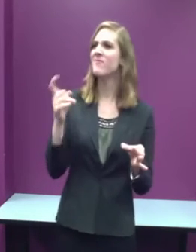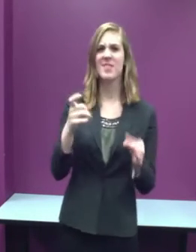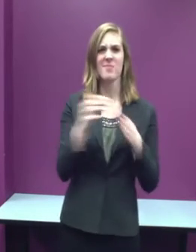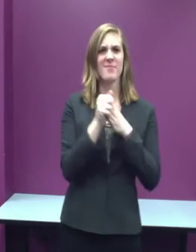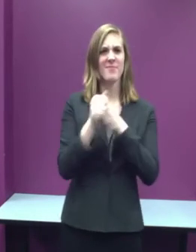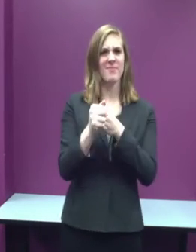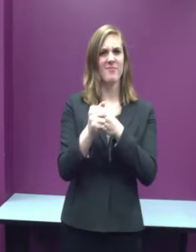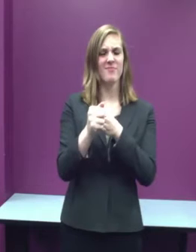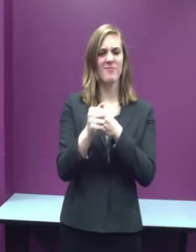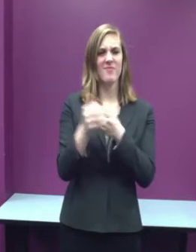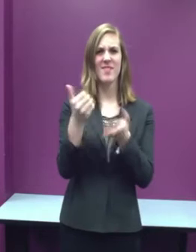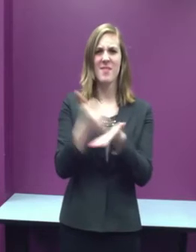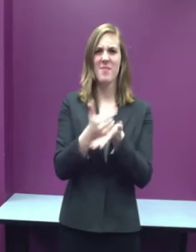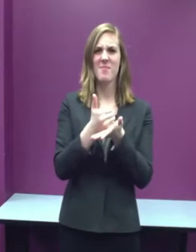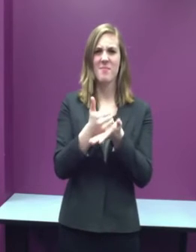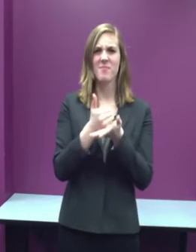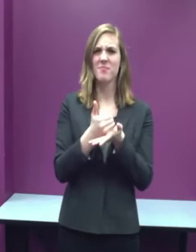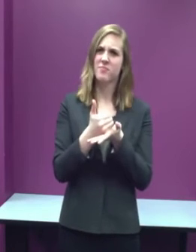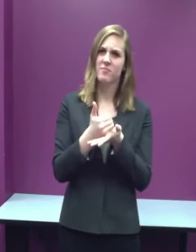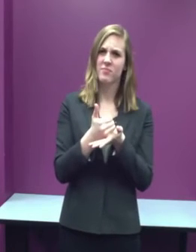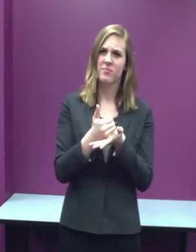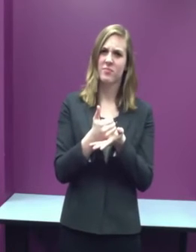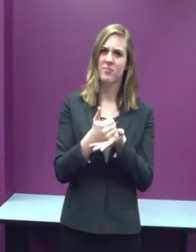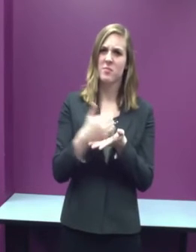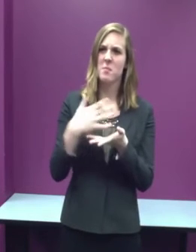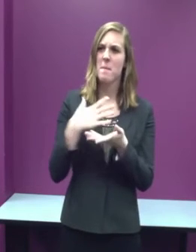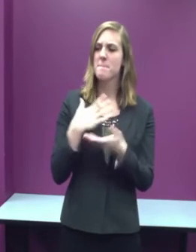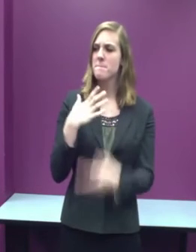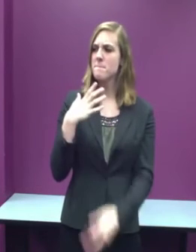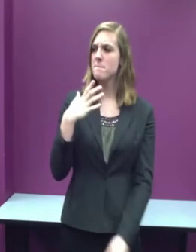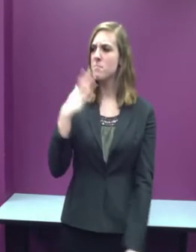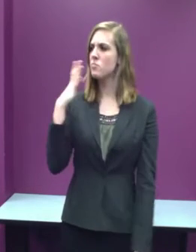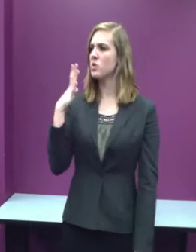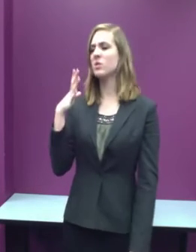older, an expert map maker and riverman, and a proven leader.